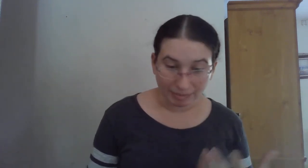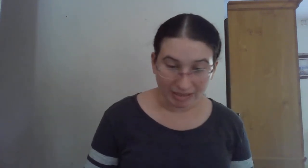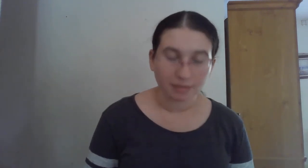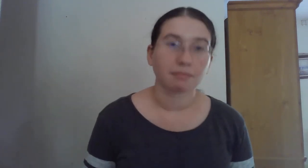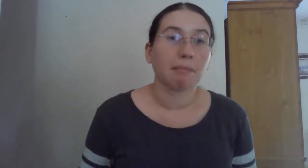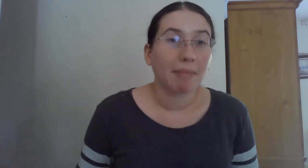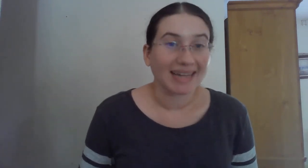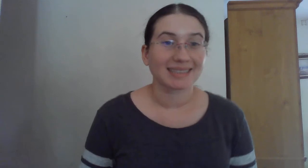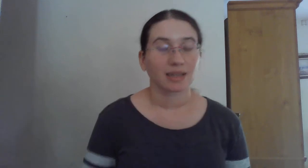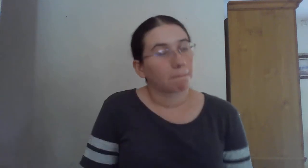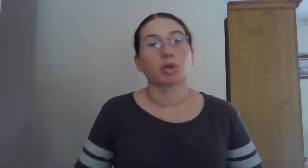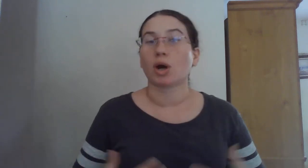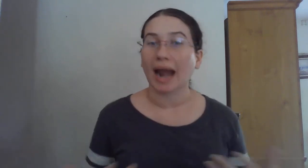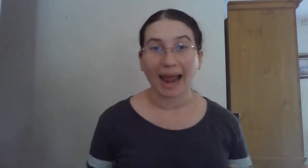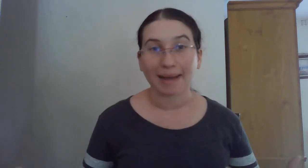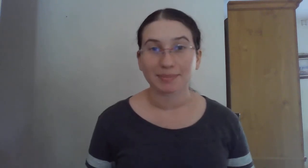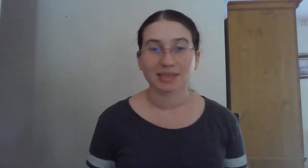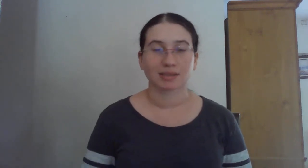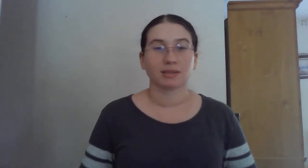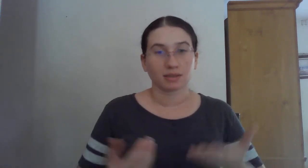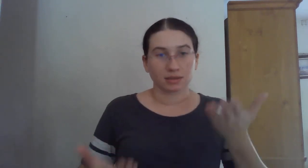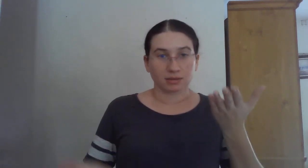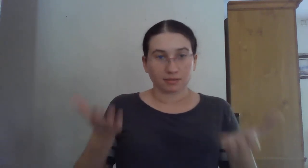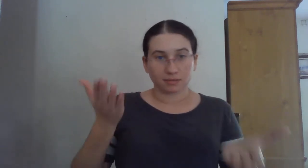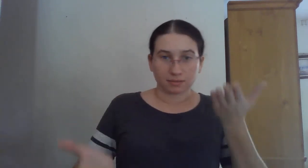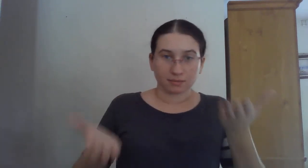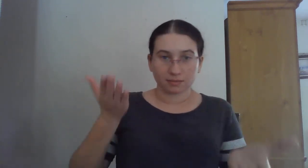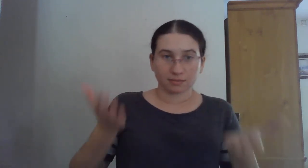Maybe, might, perhaps.